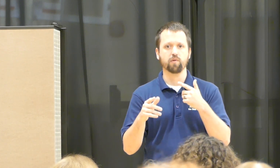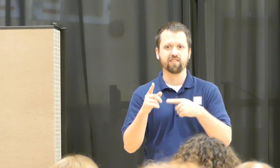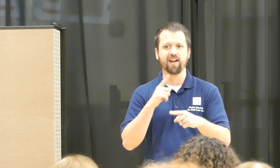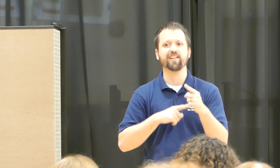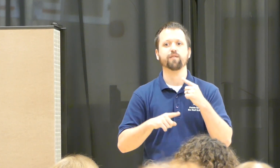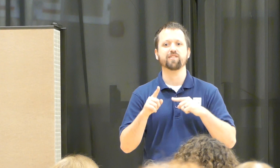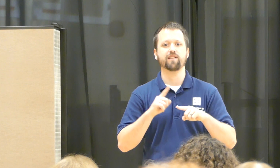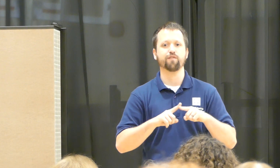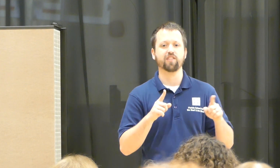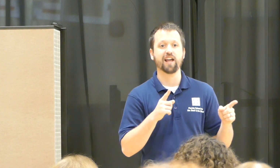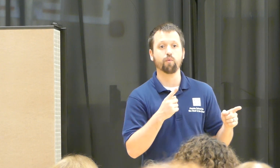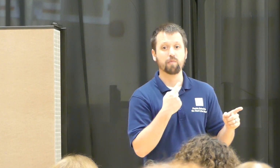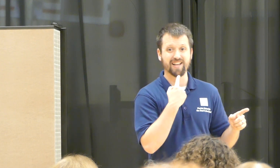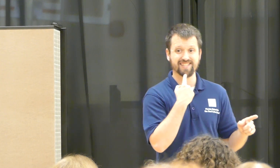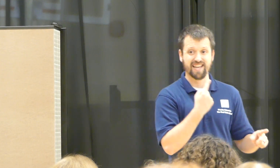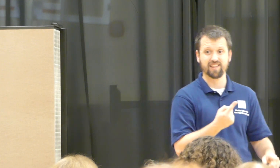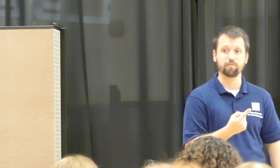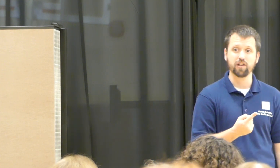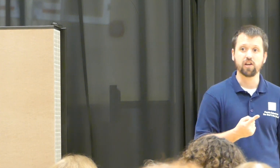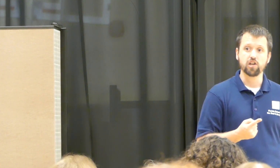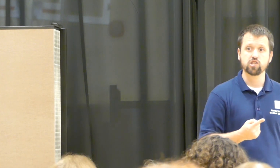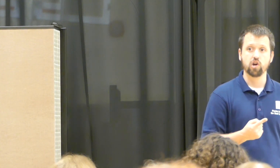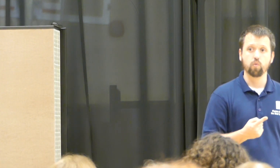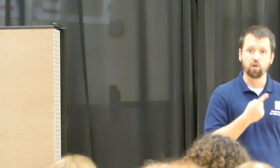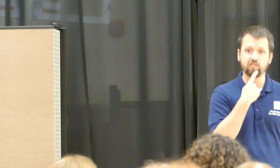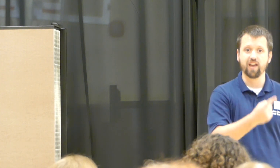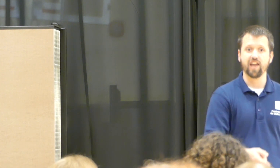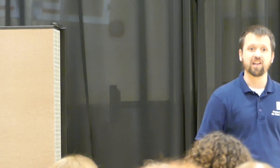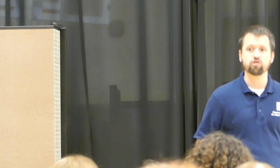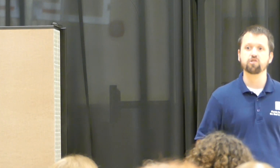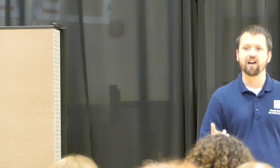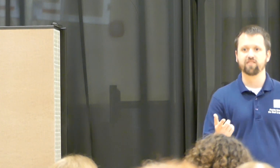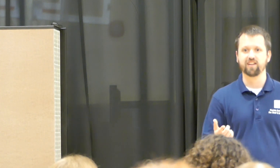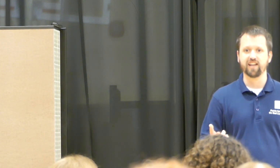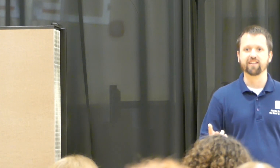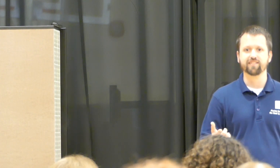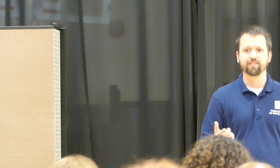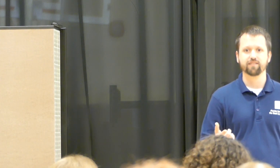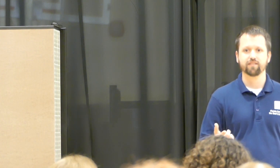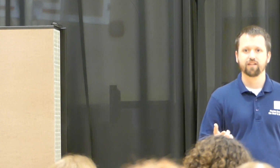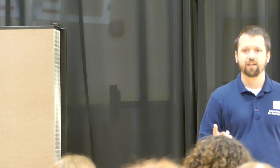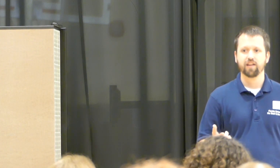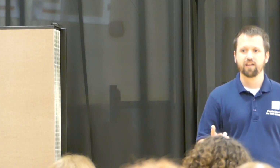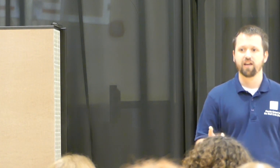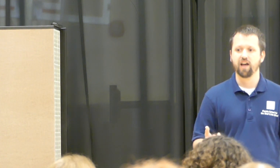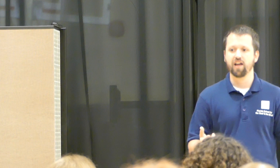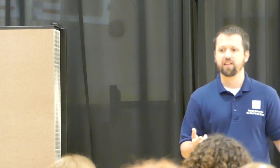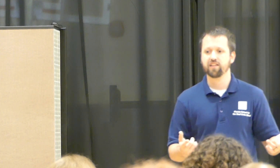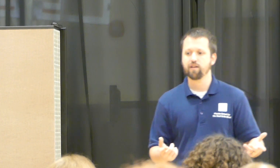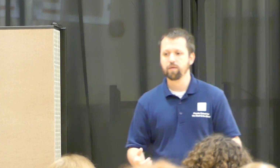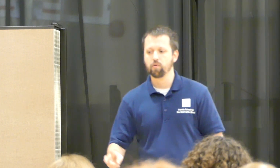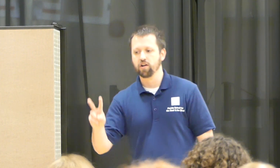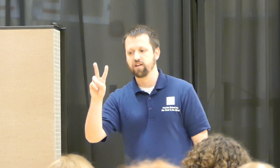with signing them is different than how we might say them. So we'll say 2008. The deaf people are going to